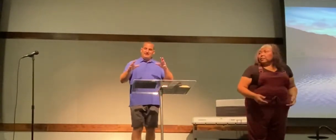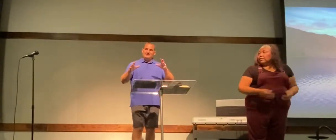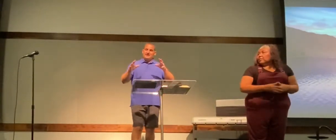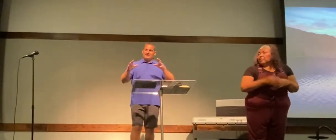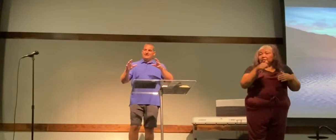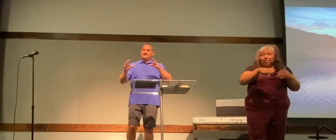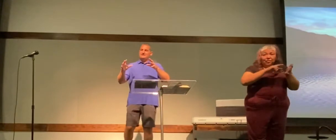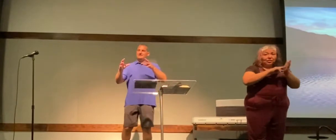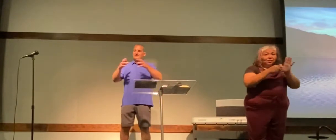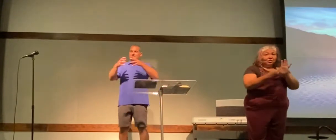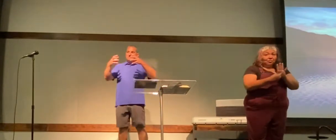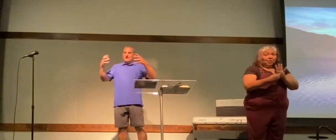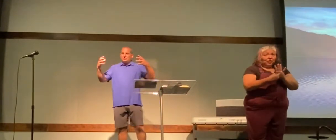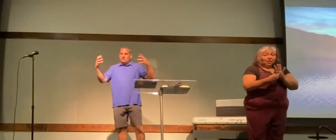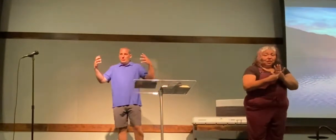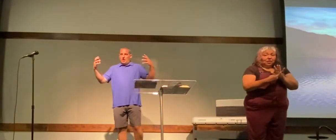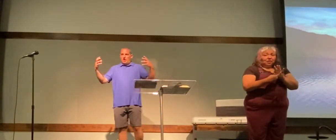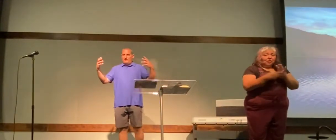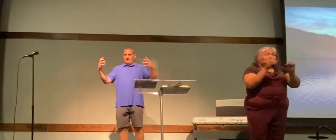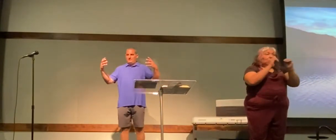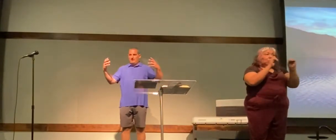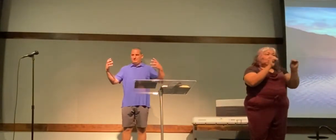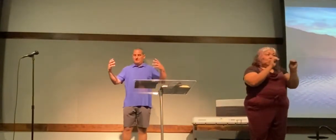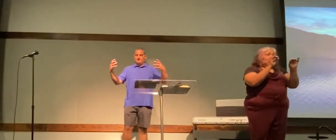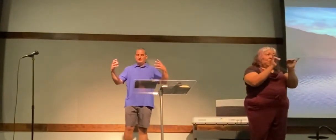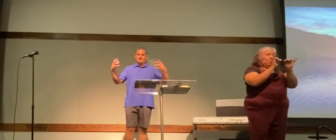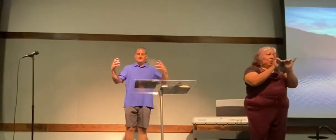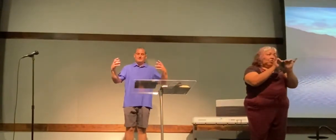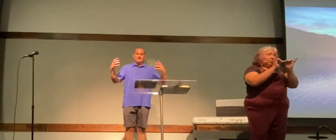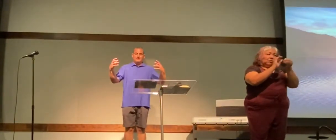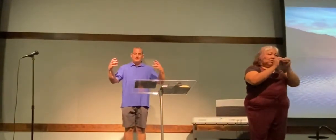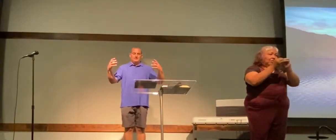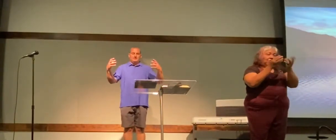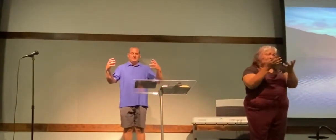This means that this is an immeasurable army of people.